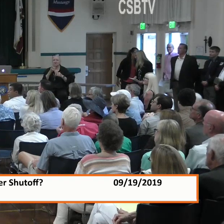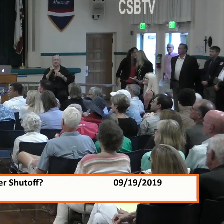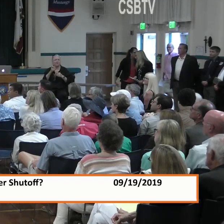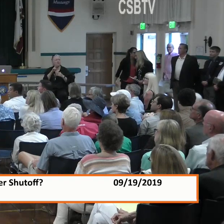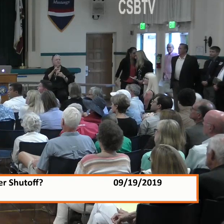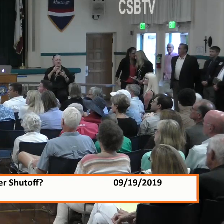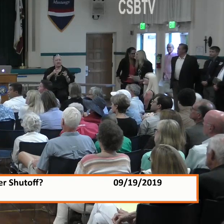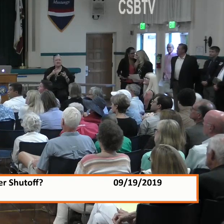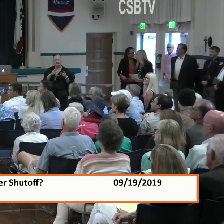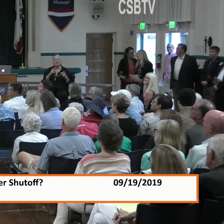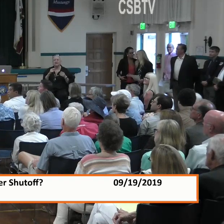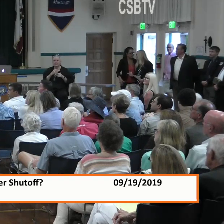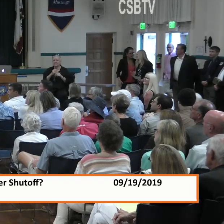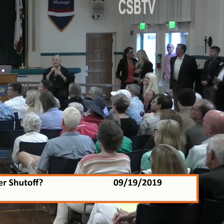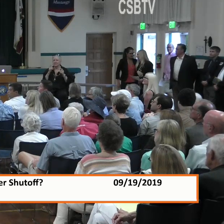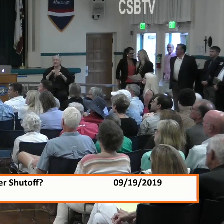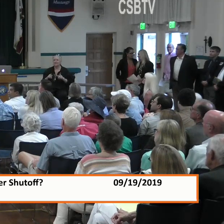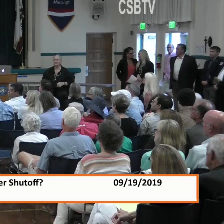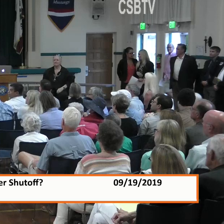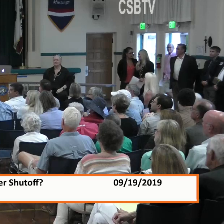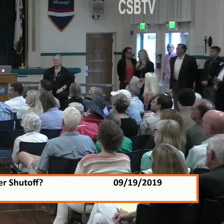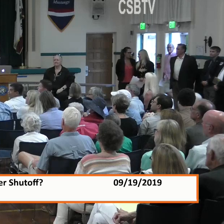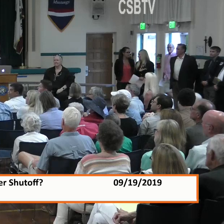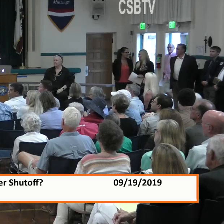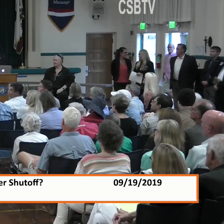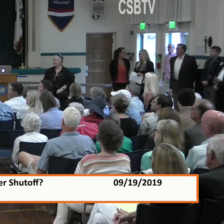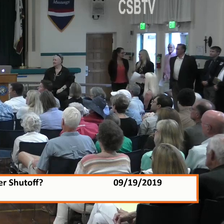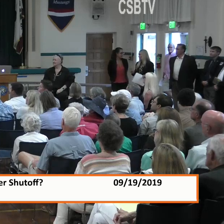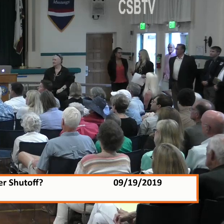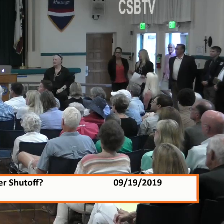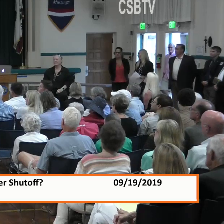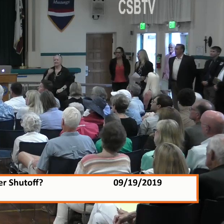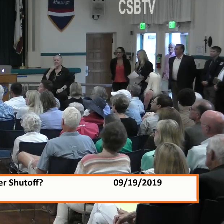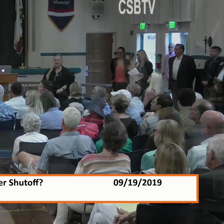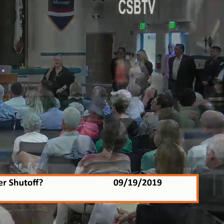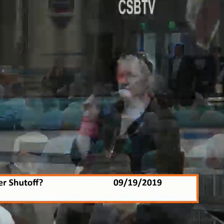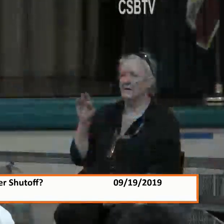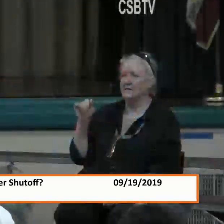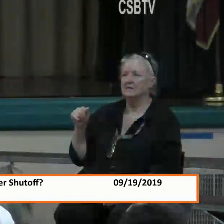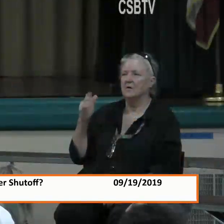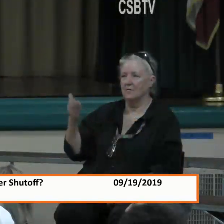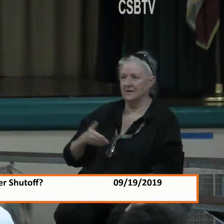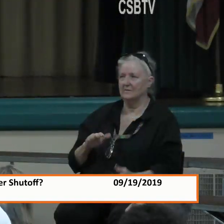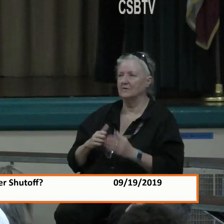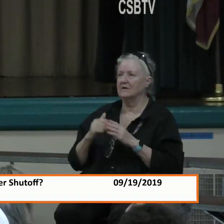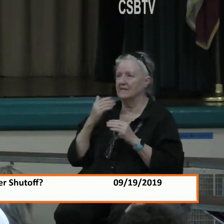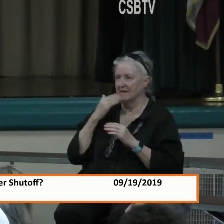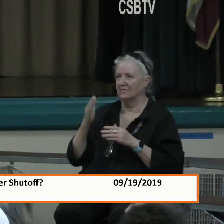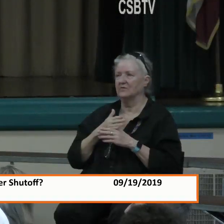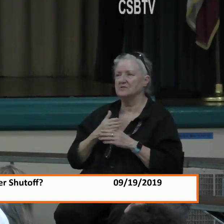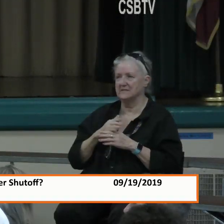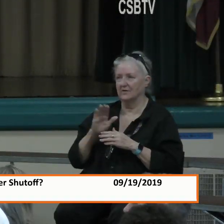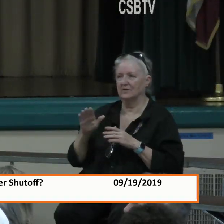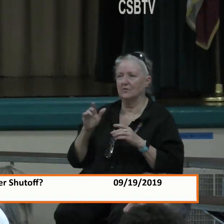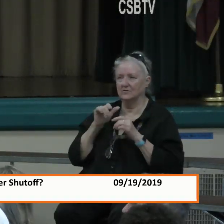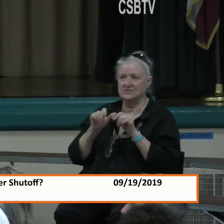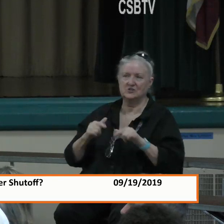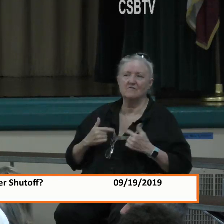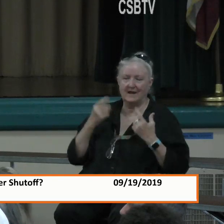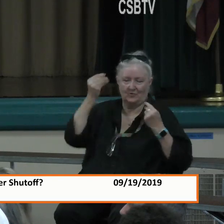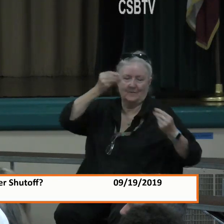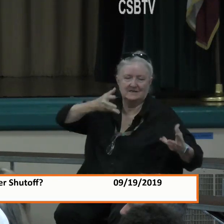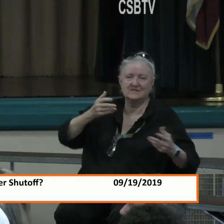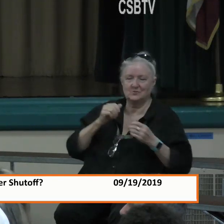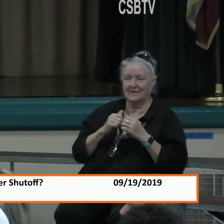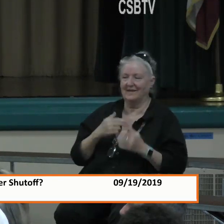this, it can make a huge difference. Thank you, Barbara. Welcome to the community, and thank you for sharing some of your survivor messages